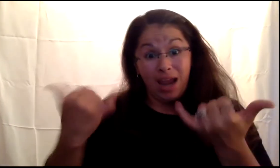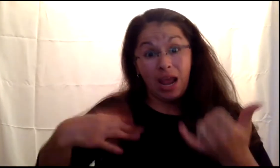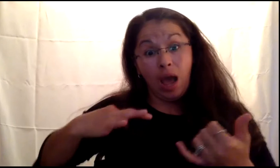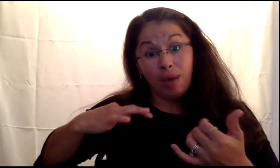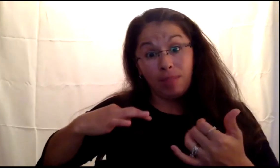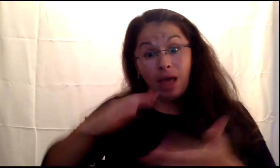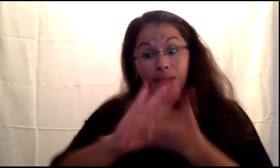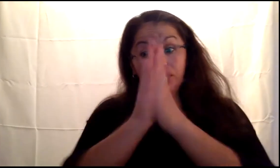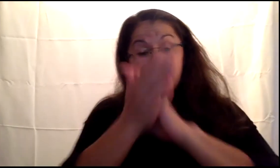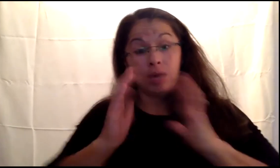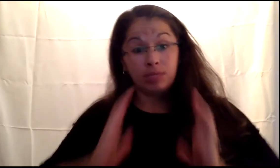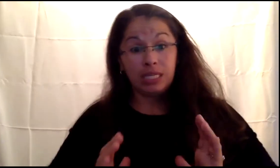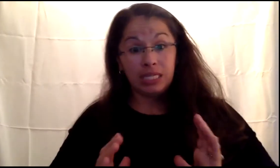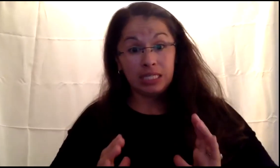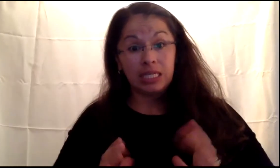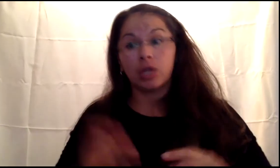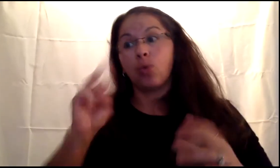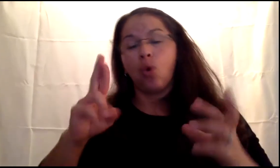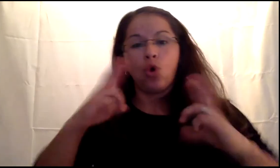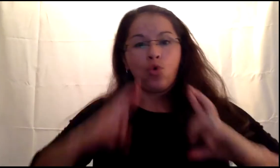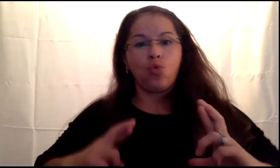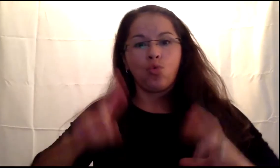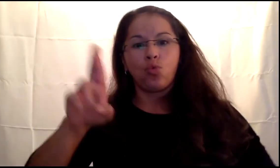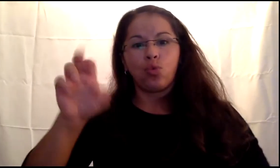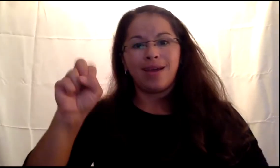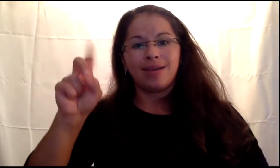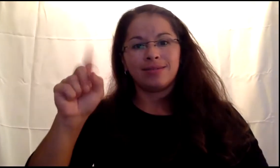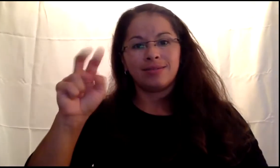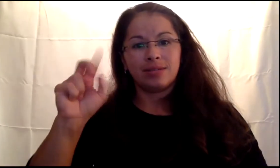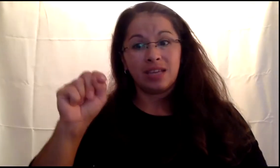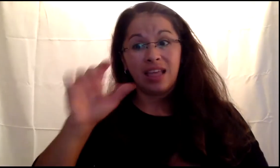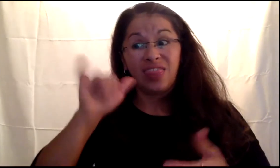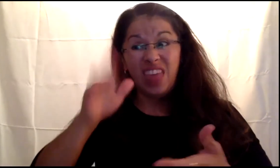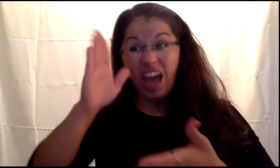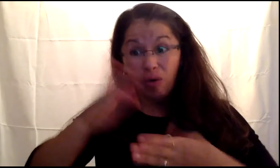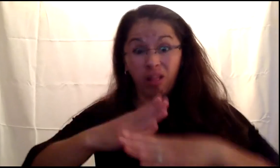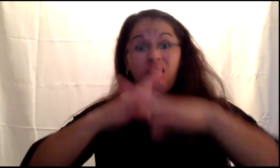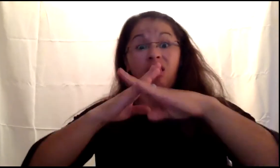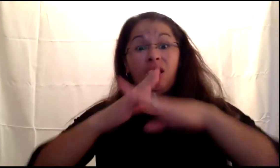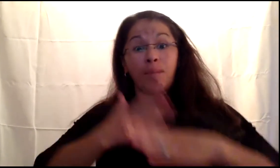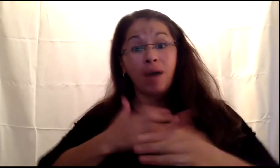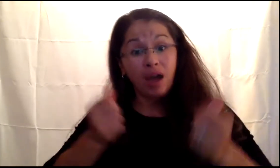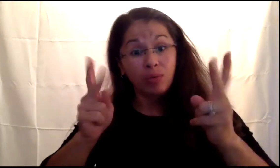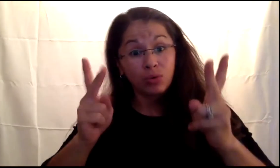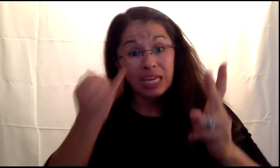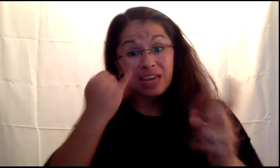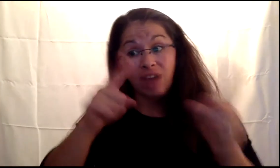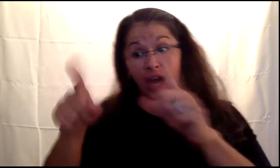be stopped or challenged in some way or hurt my chances because I went and got a service or